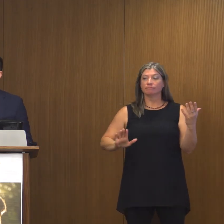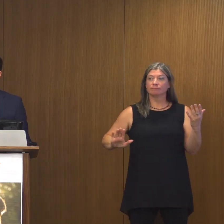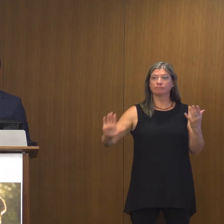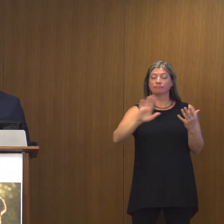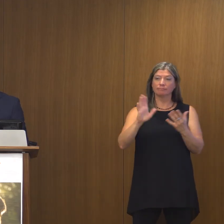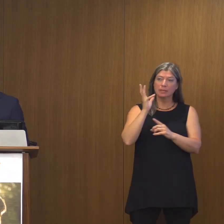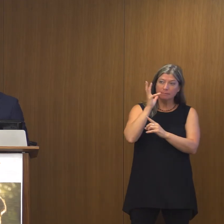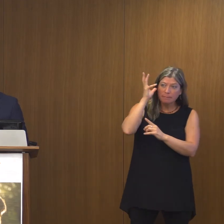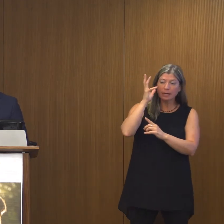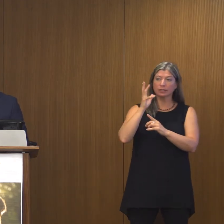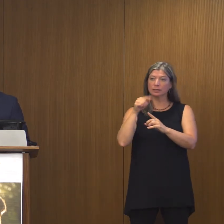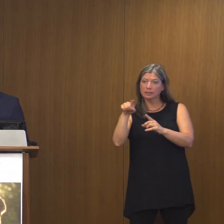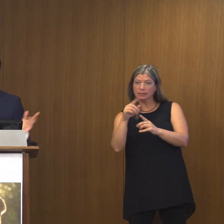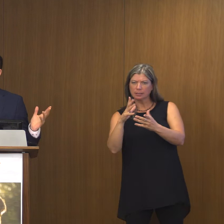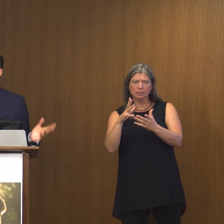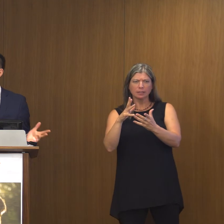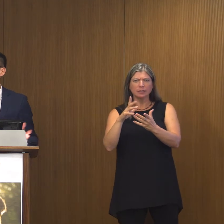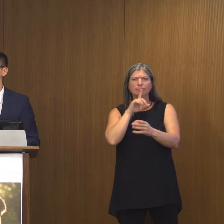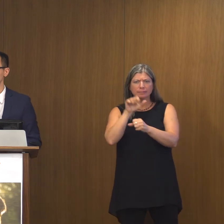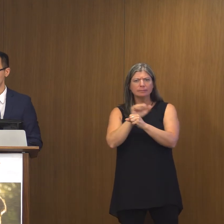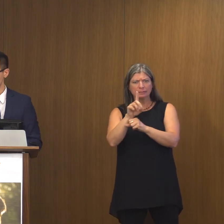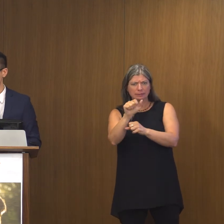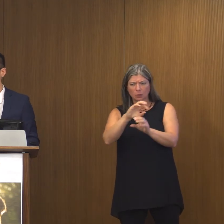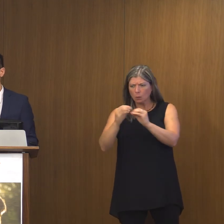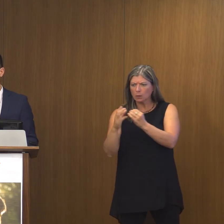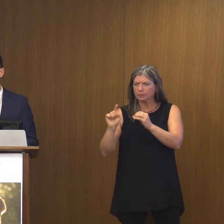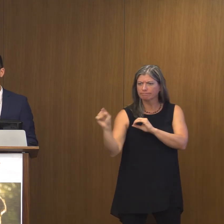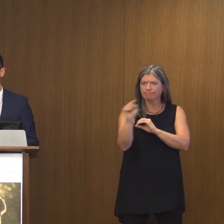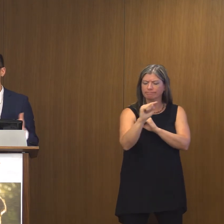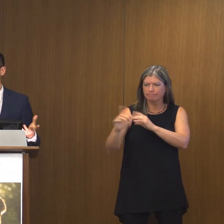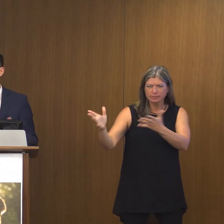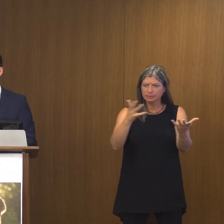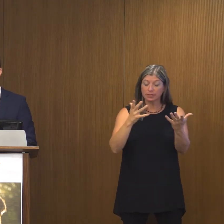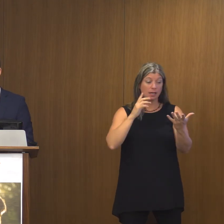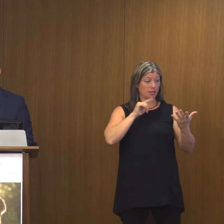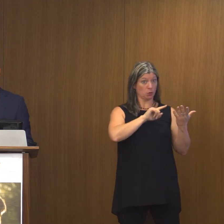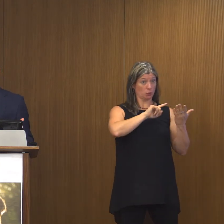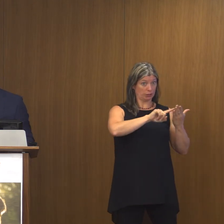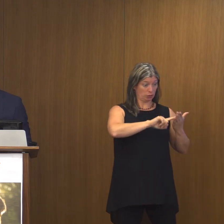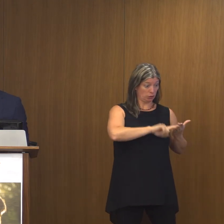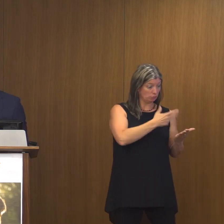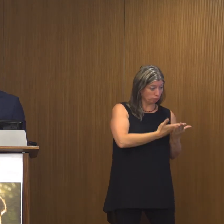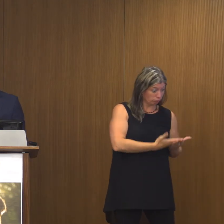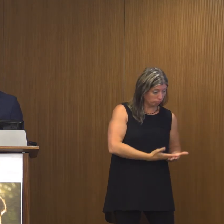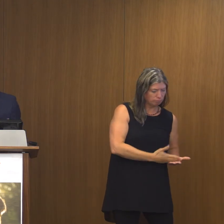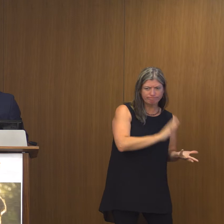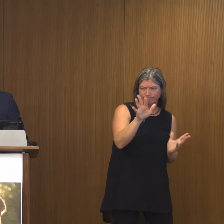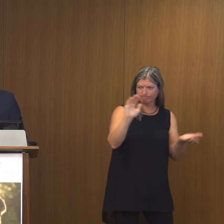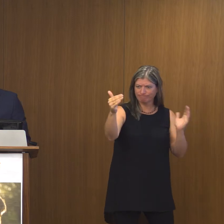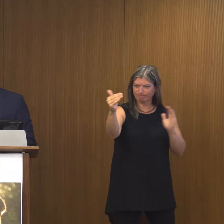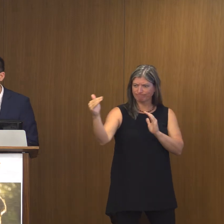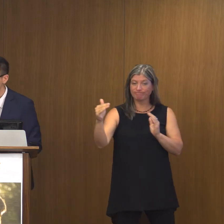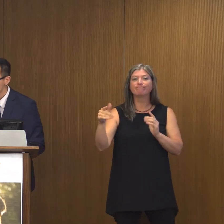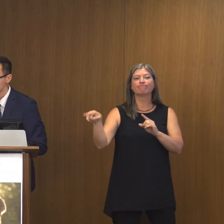parents and grassroots organizations about the research literature that we found in the publications. So first